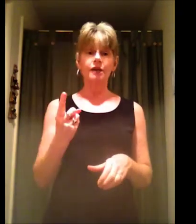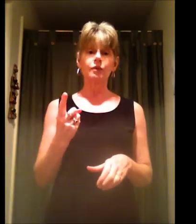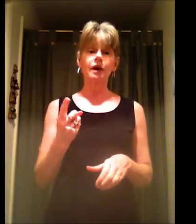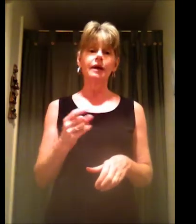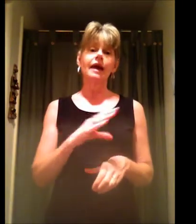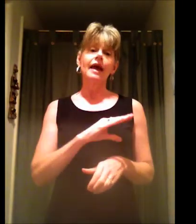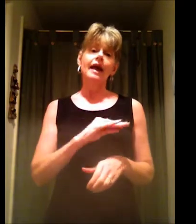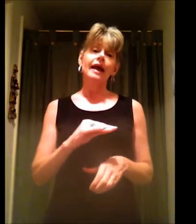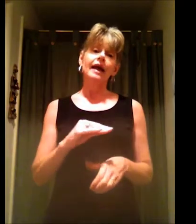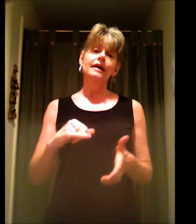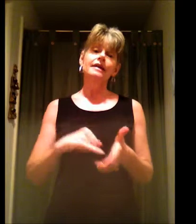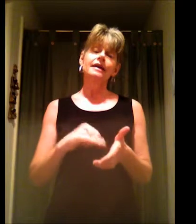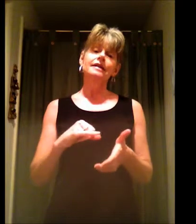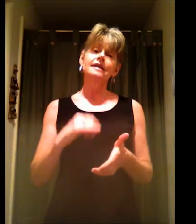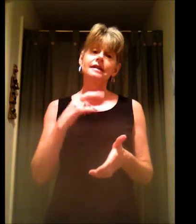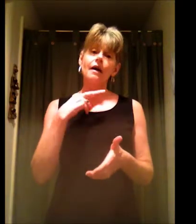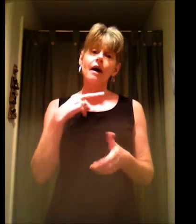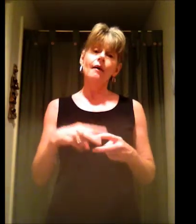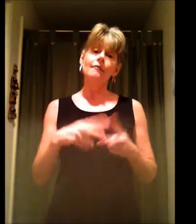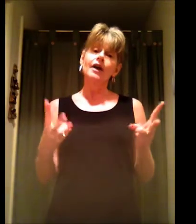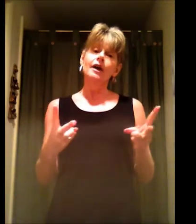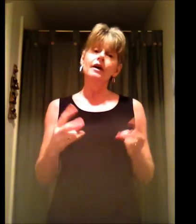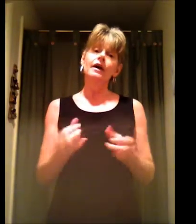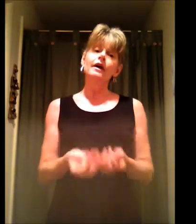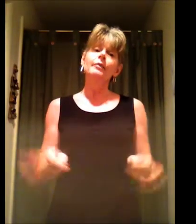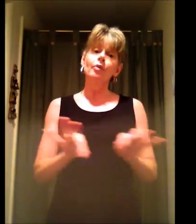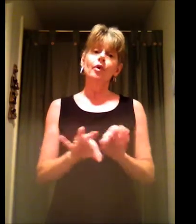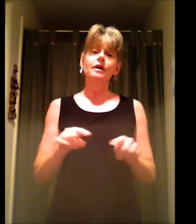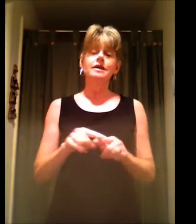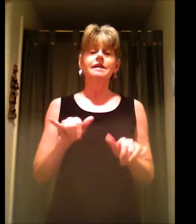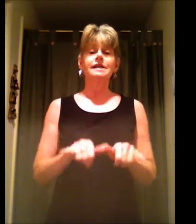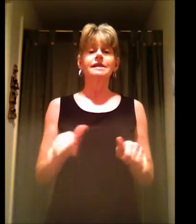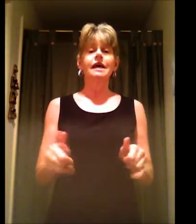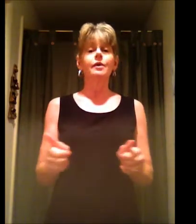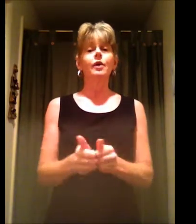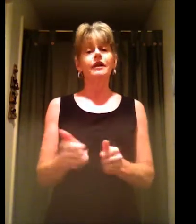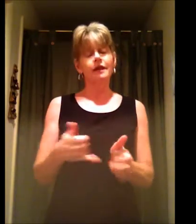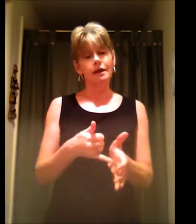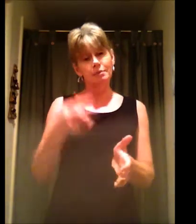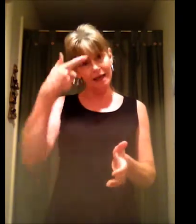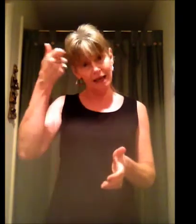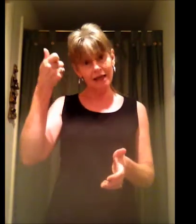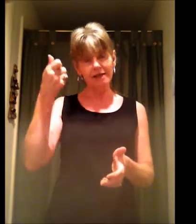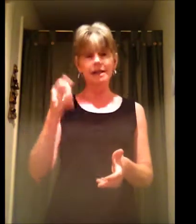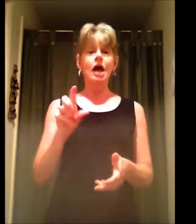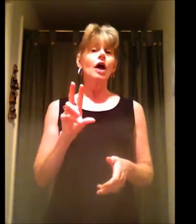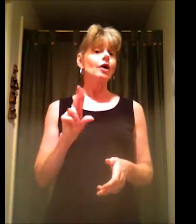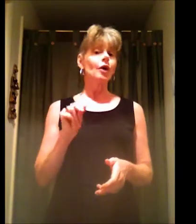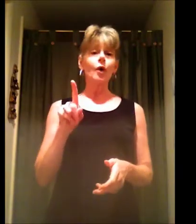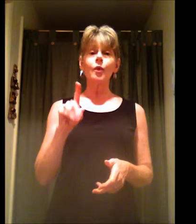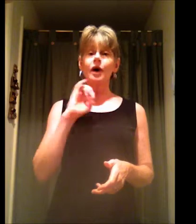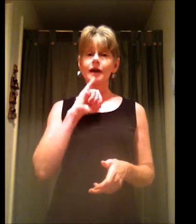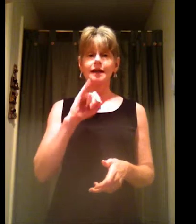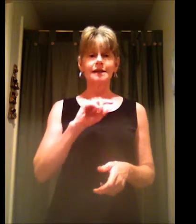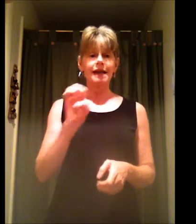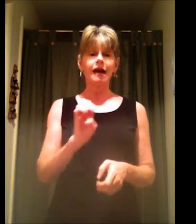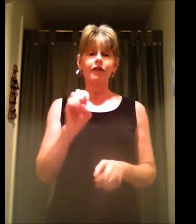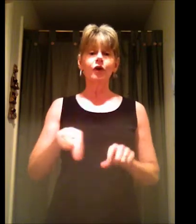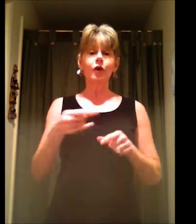understand one. And it's very important to stay with it because no one is ever